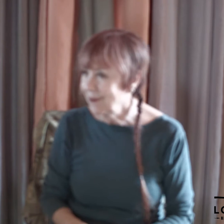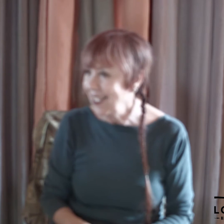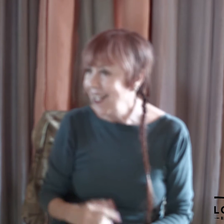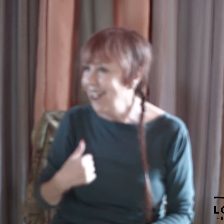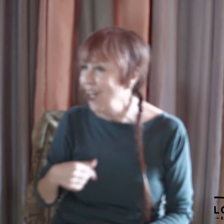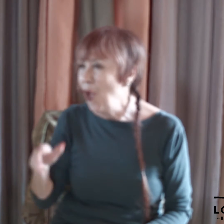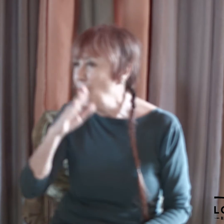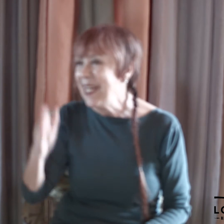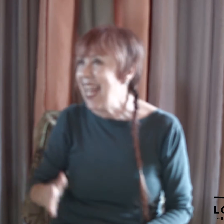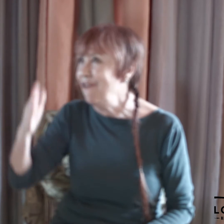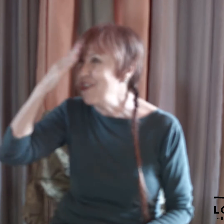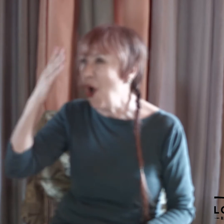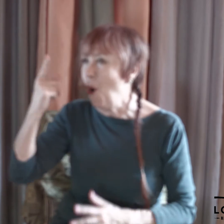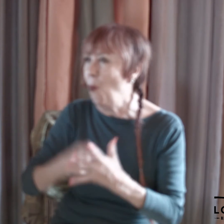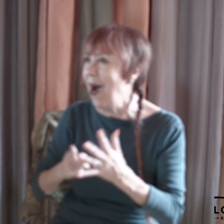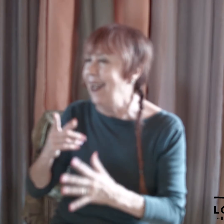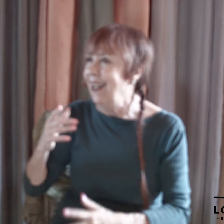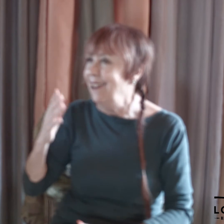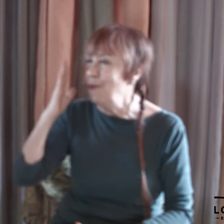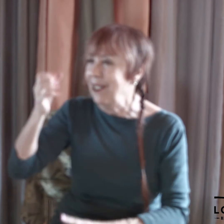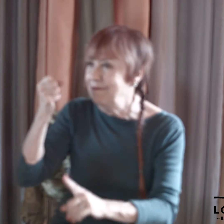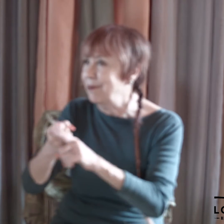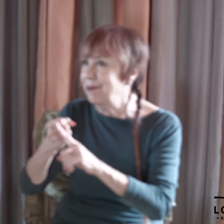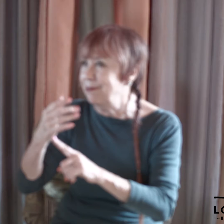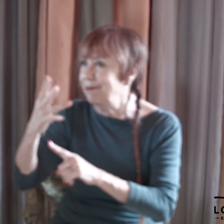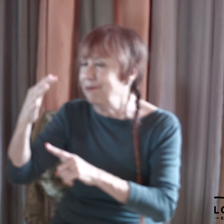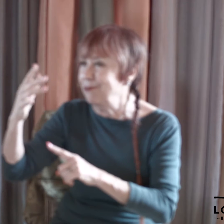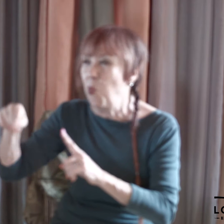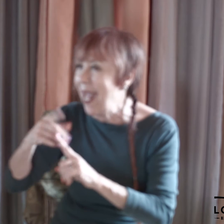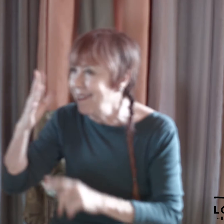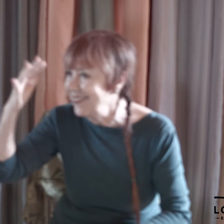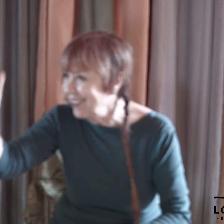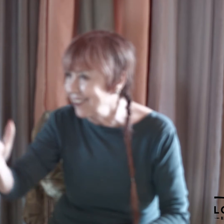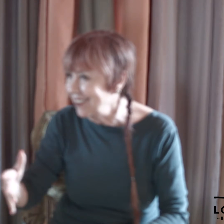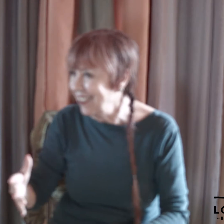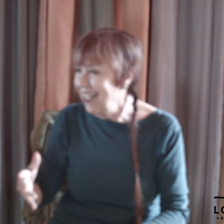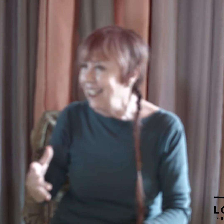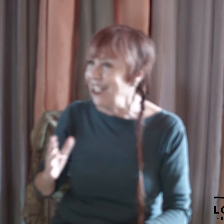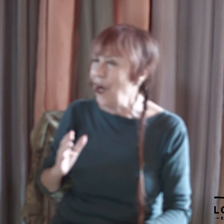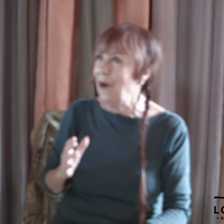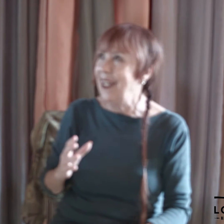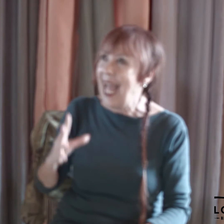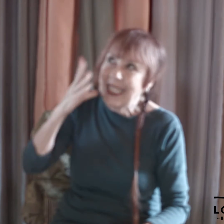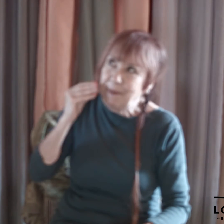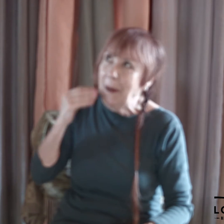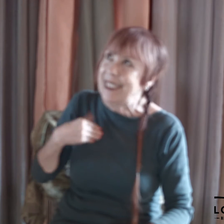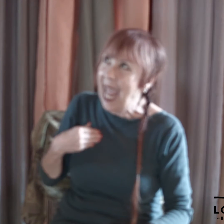never know. We just never So know. true. Yeah, we just never know what effects an experience will